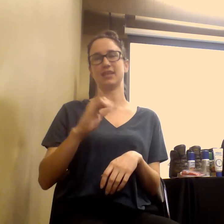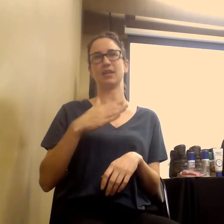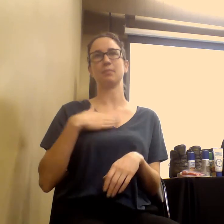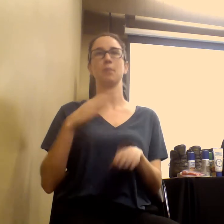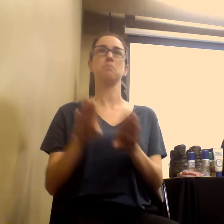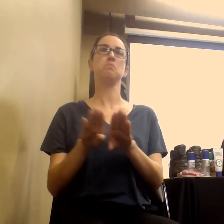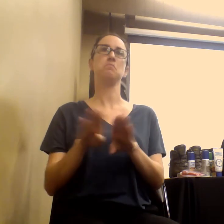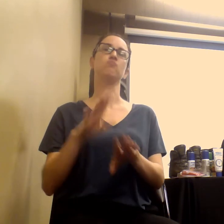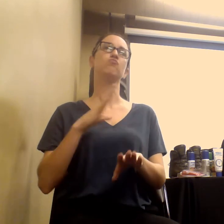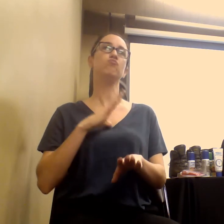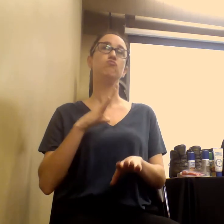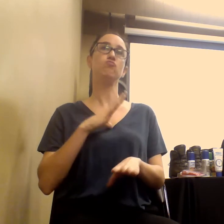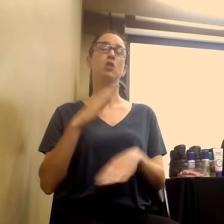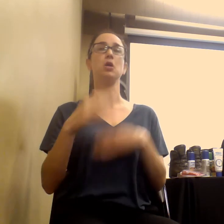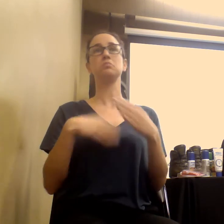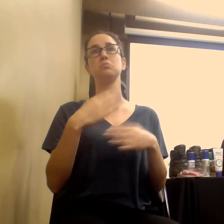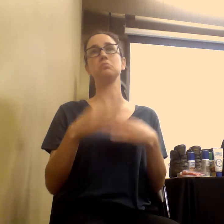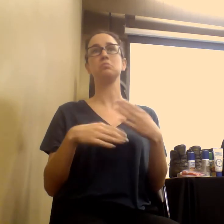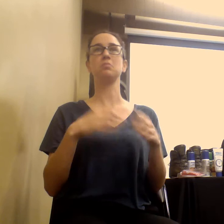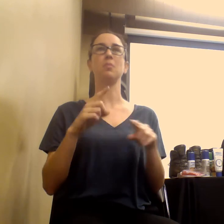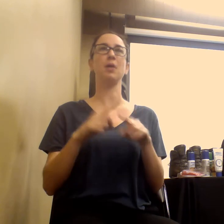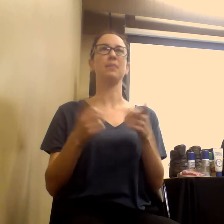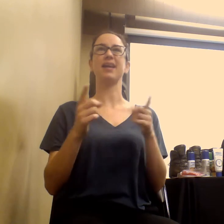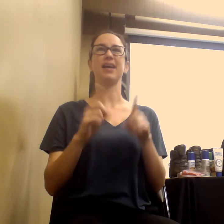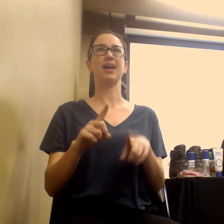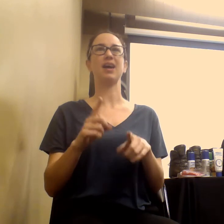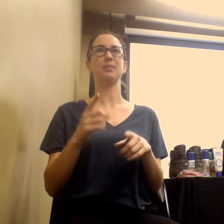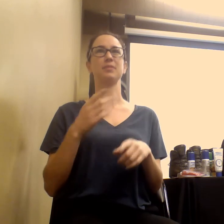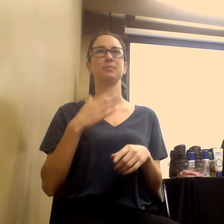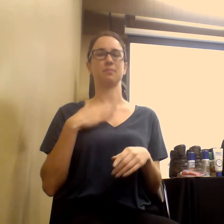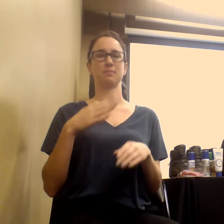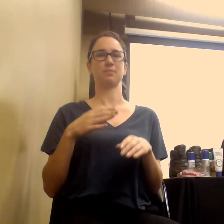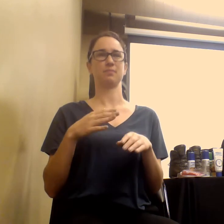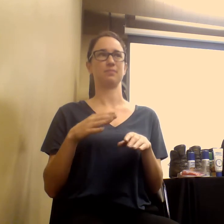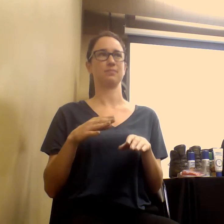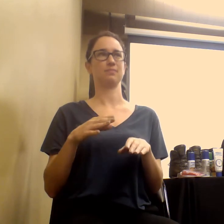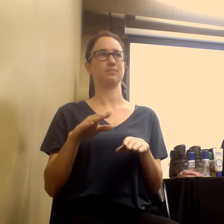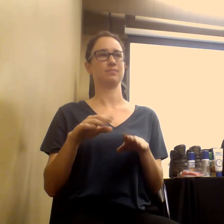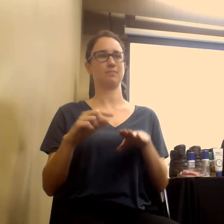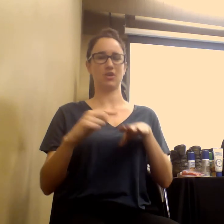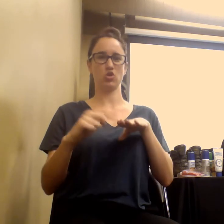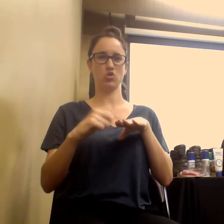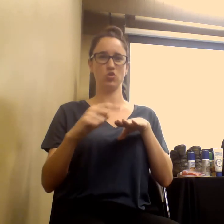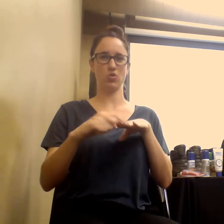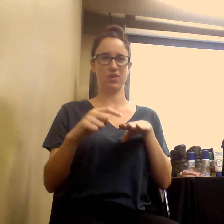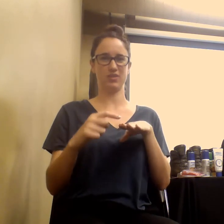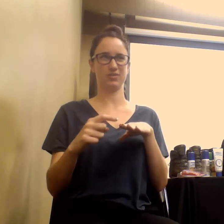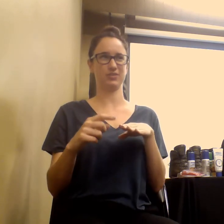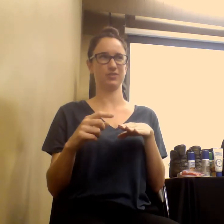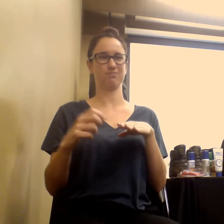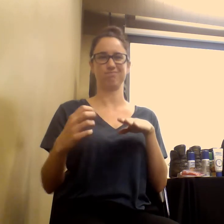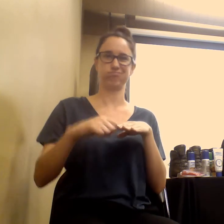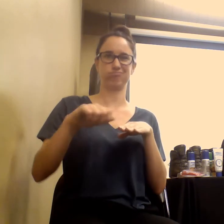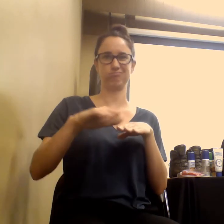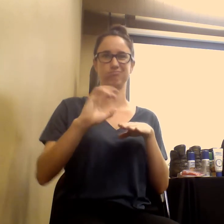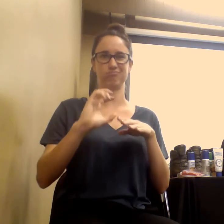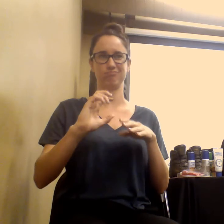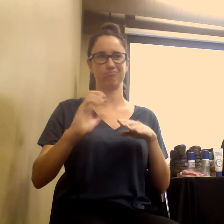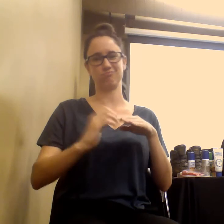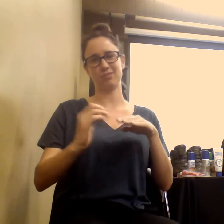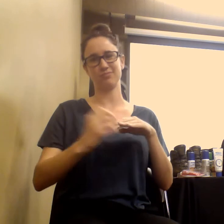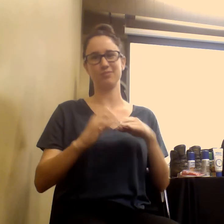I've gone out, I've been getting my toenails banged up and all that, and I need to figure out what's going on. Okay. Anybody else? The